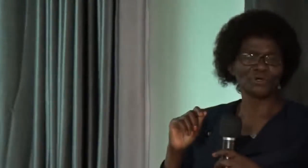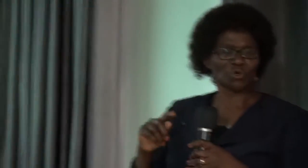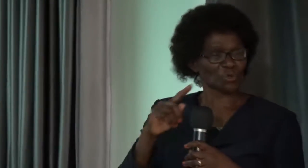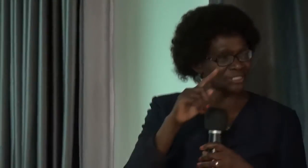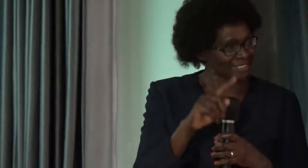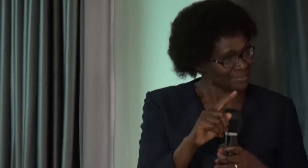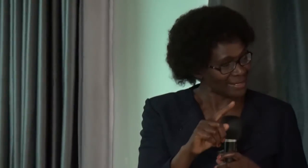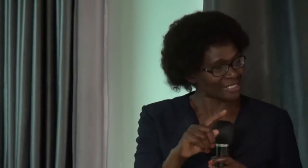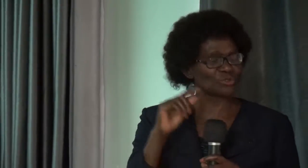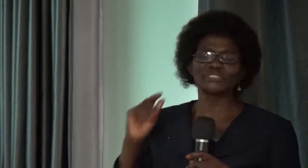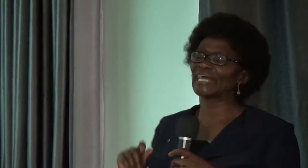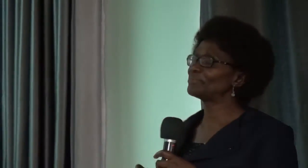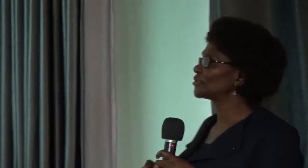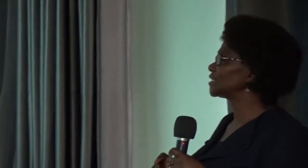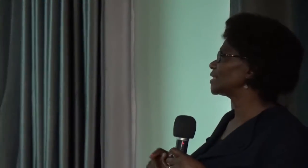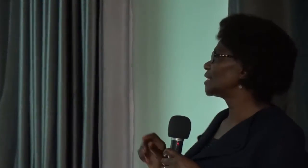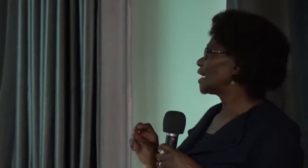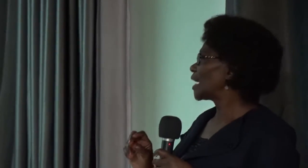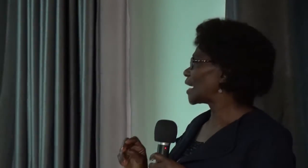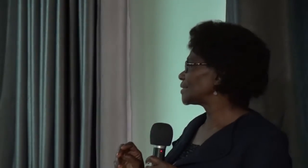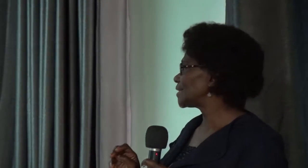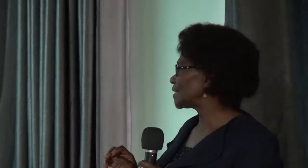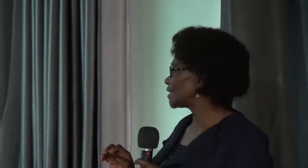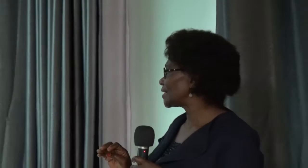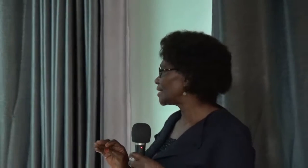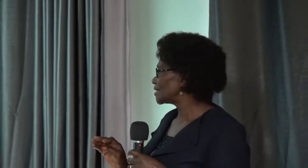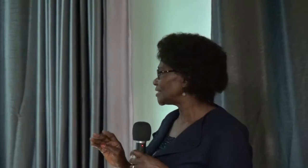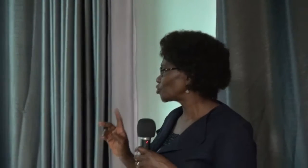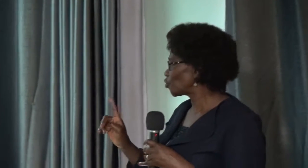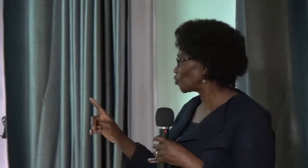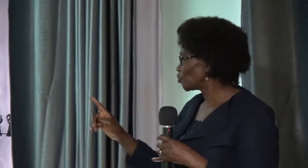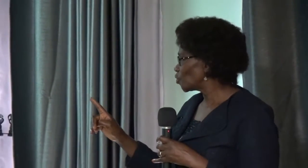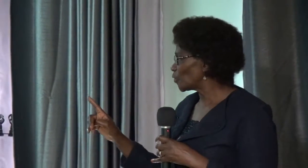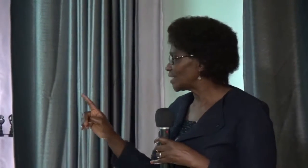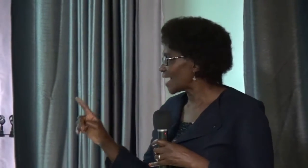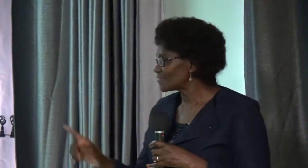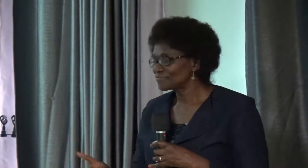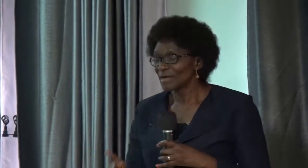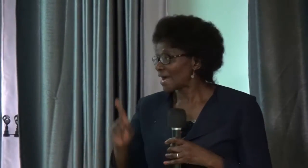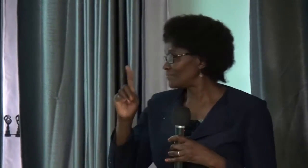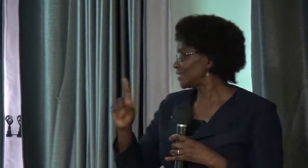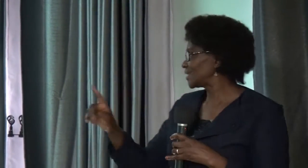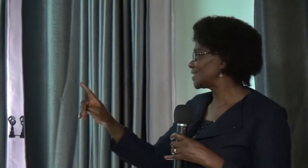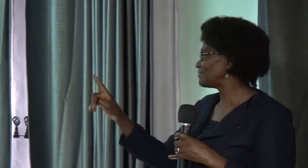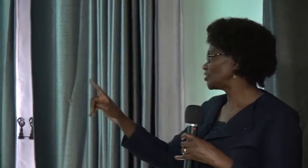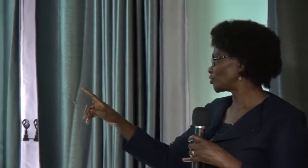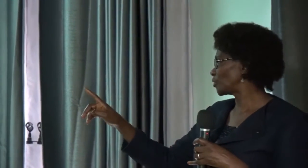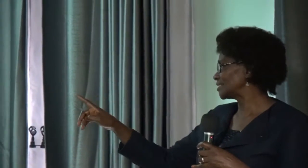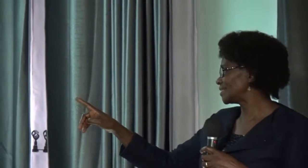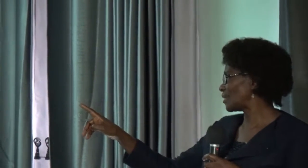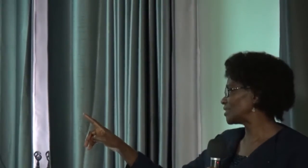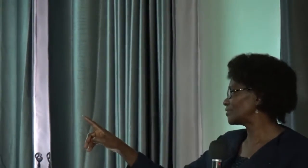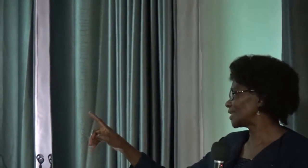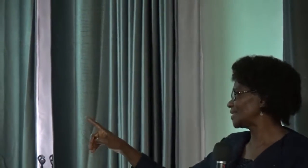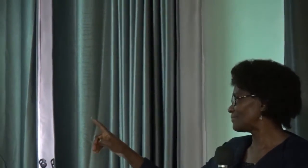principal, coordinated by the school champion, and the school will have a very clear vision. You